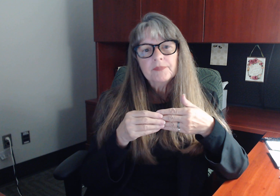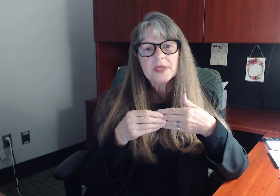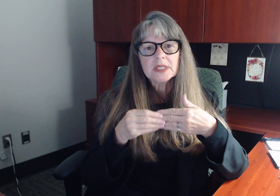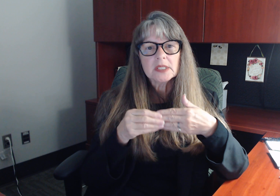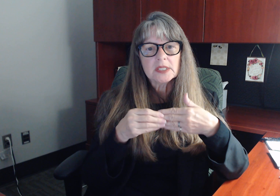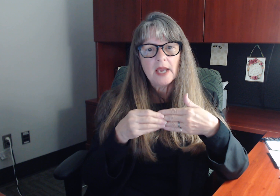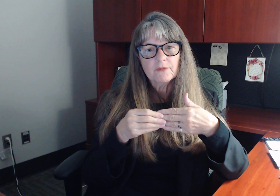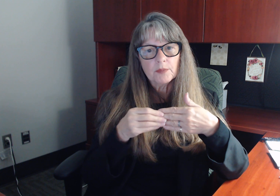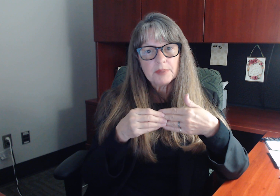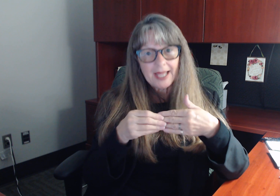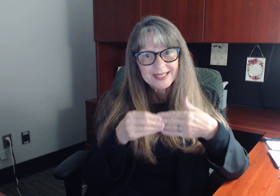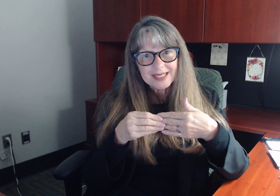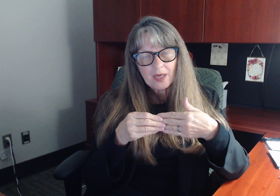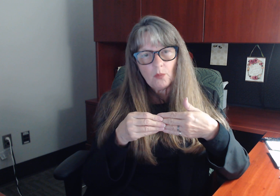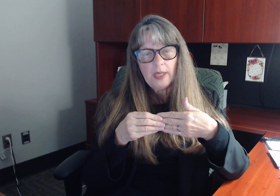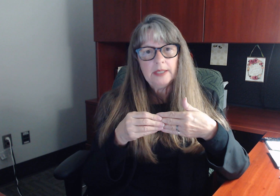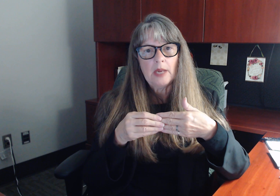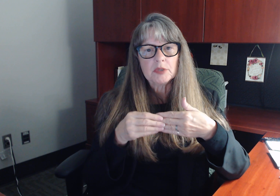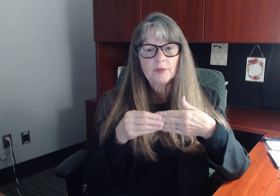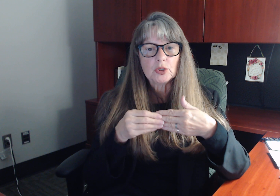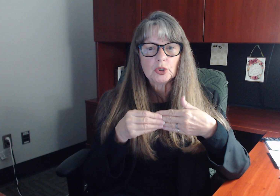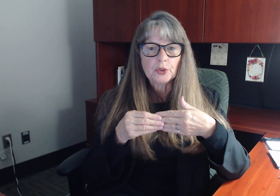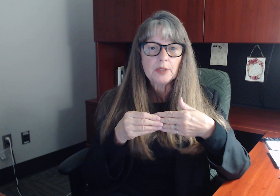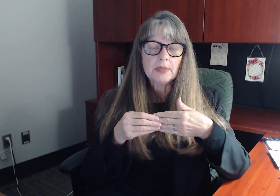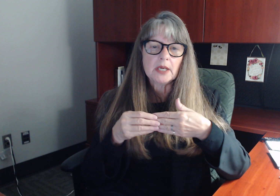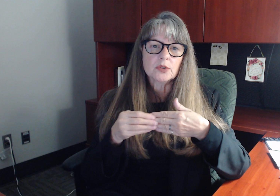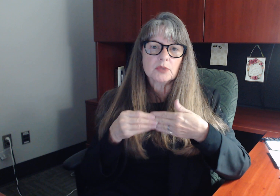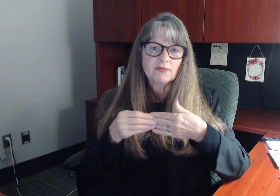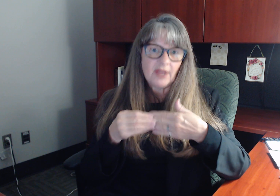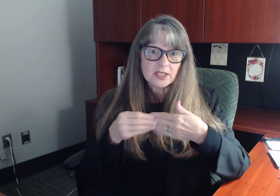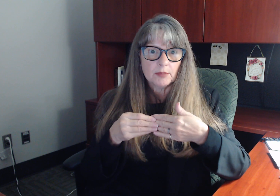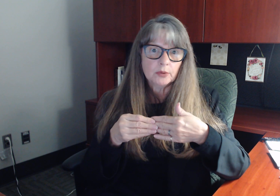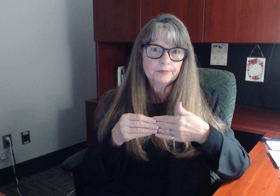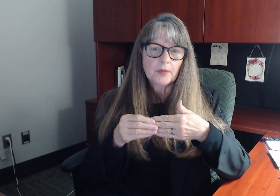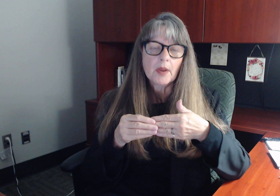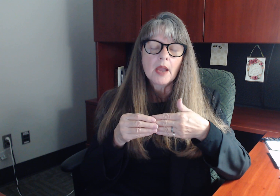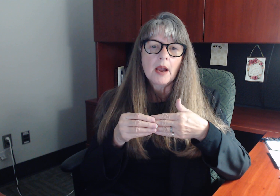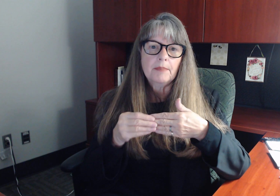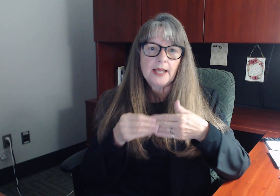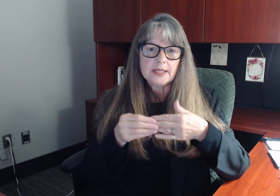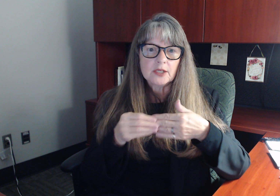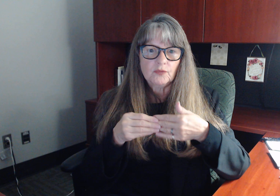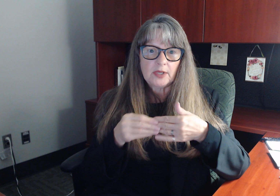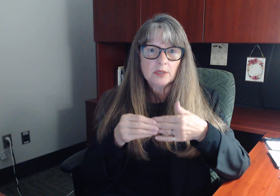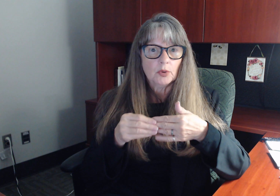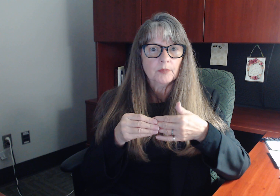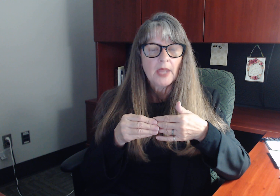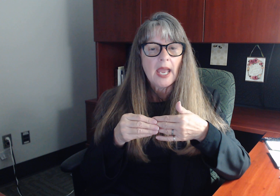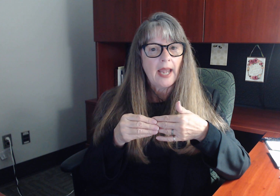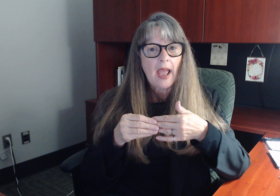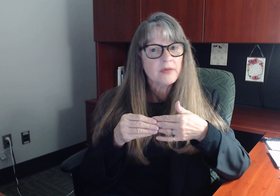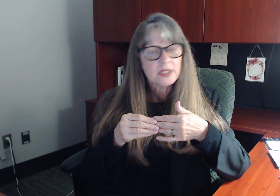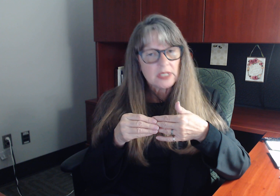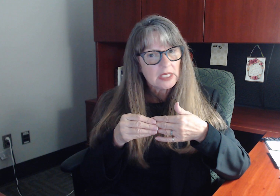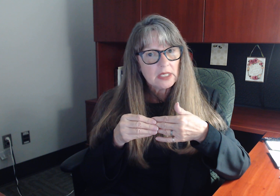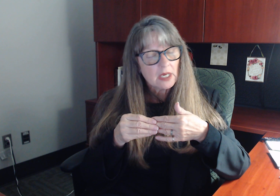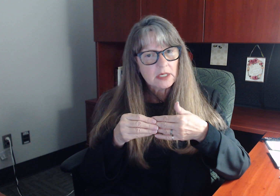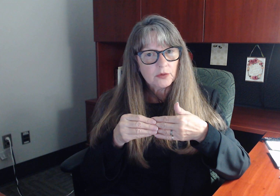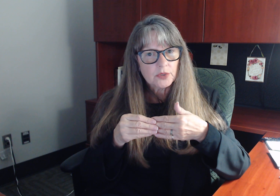is a sign for plastic when I was first learning because it was flexible. Plastic is flexible. And I haven't seen another sign